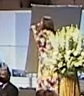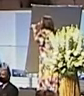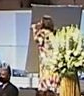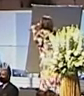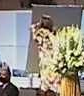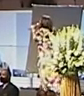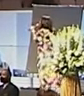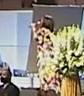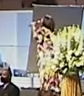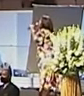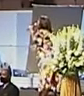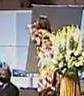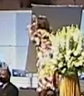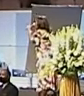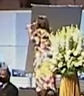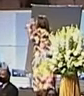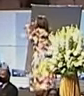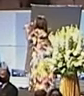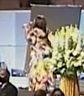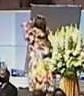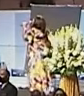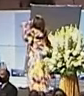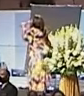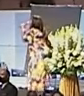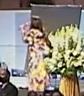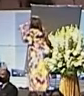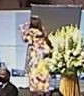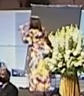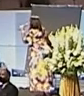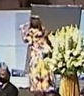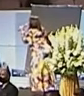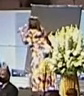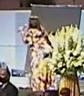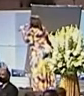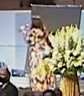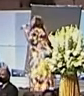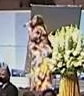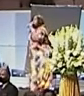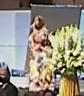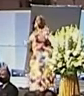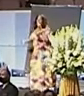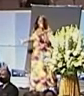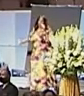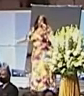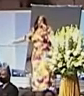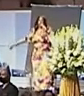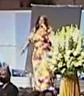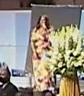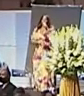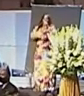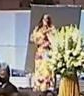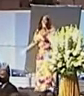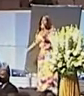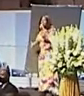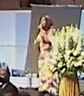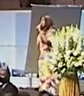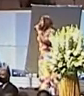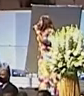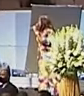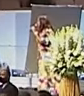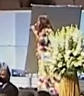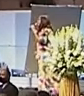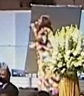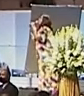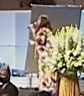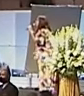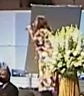Nobody like you. Nobody like you. Nobody like me. Nobody. He said King of Kings. King of kings. Lord of lord. Lord of lord. Where I